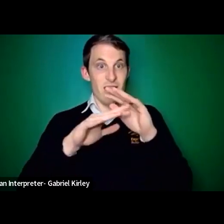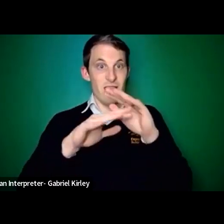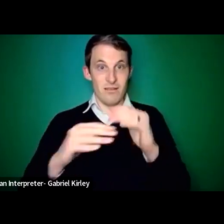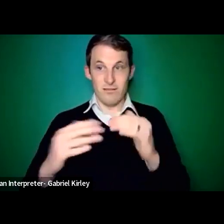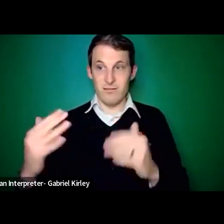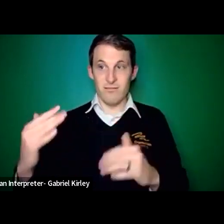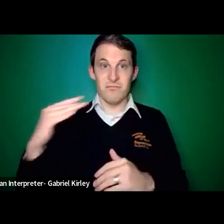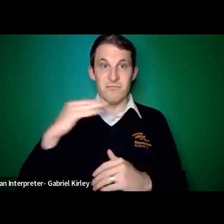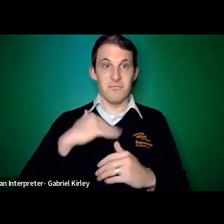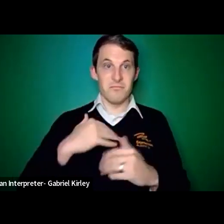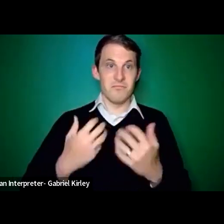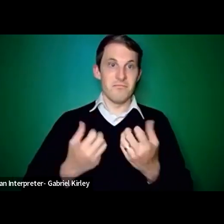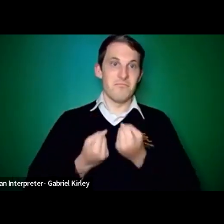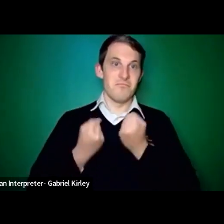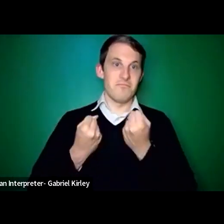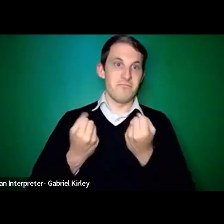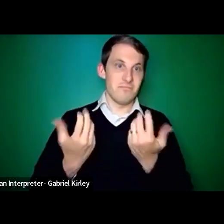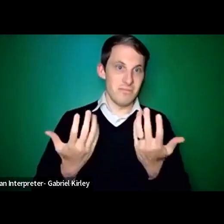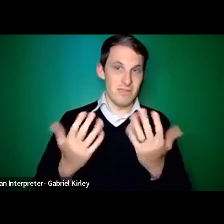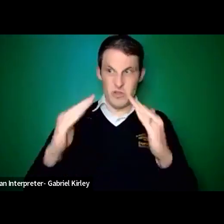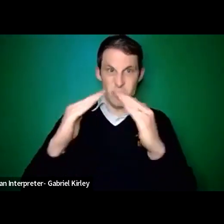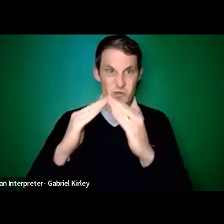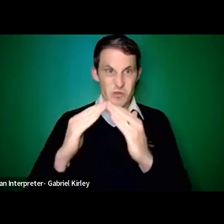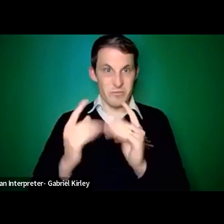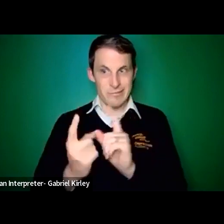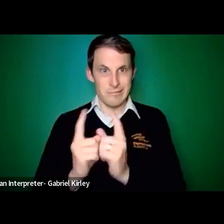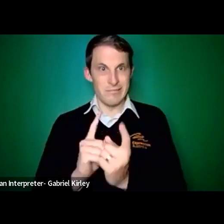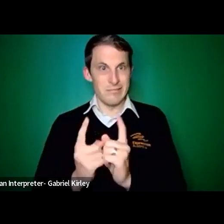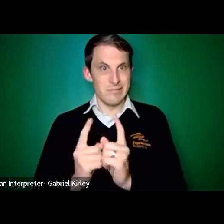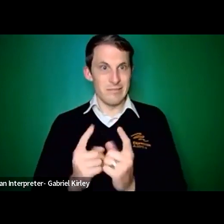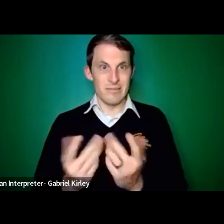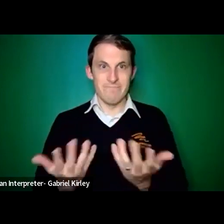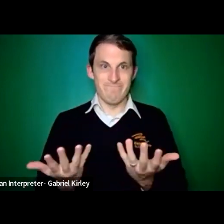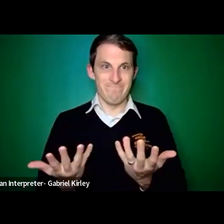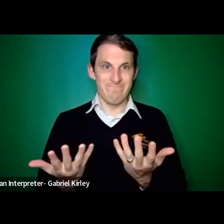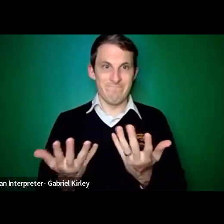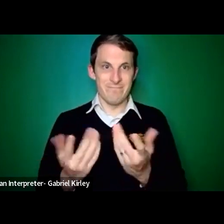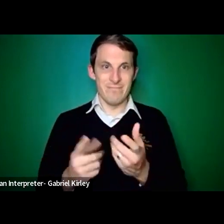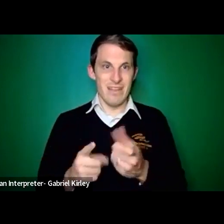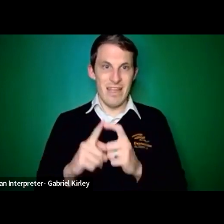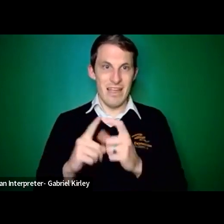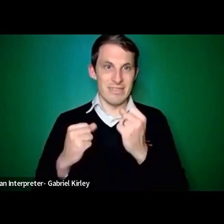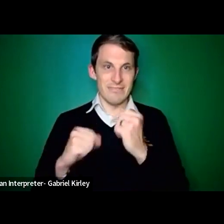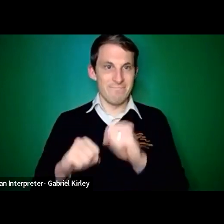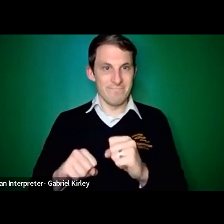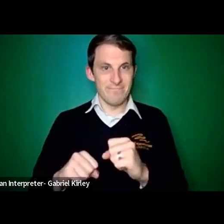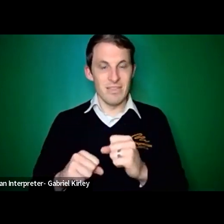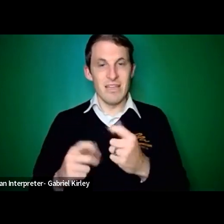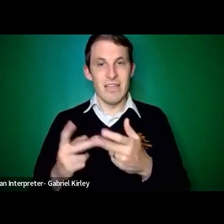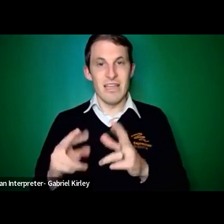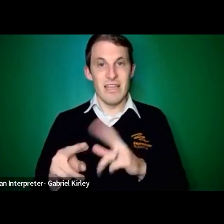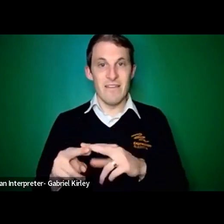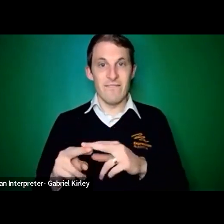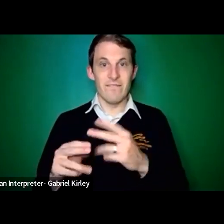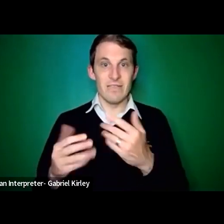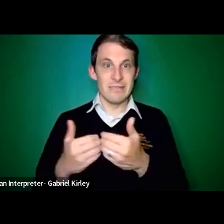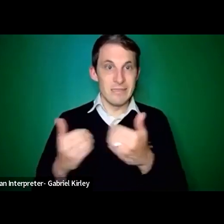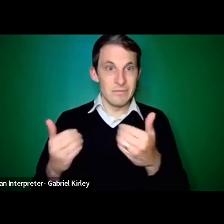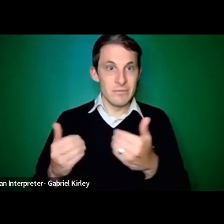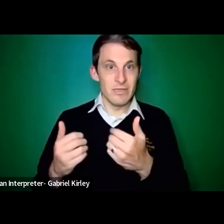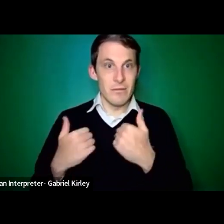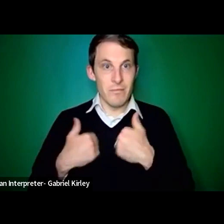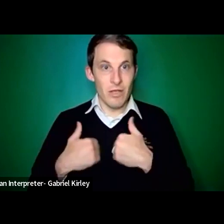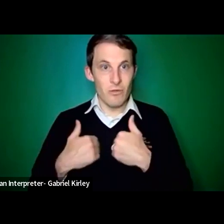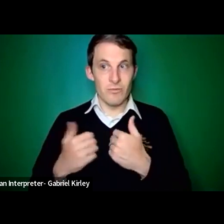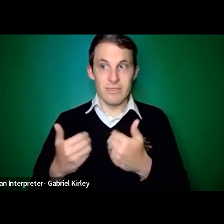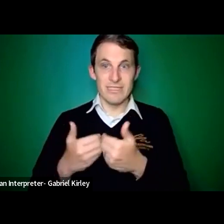the person in an isolated place in the house where they don't share kitchen, bathroom, and living spaces, that's the ideal setting. But so many